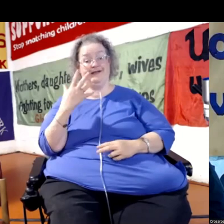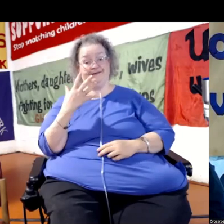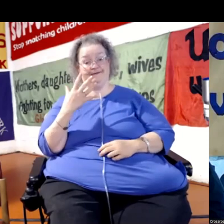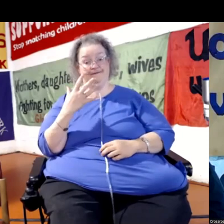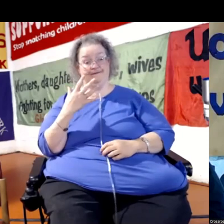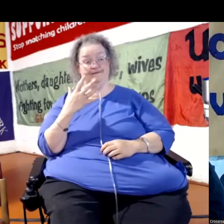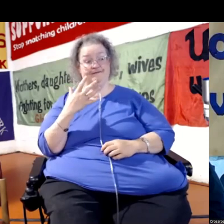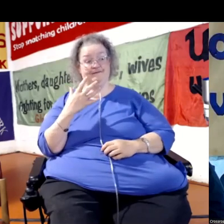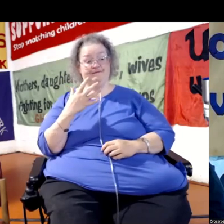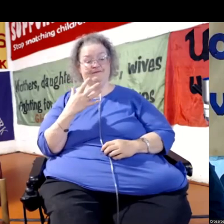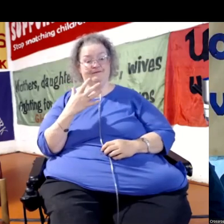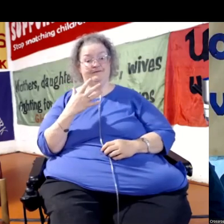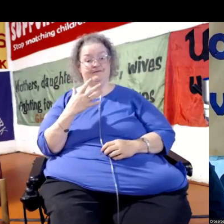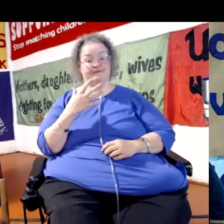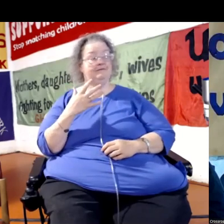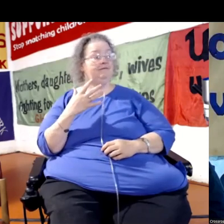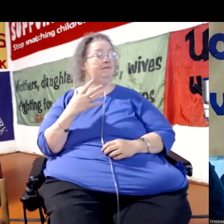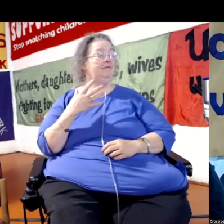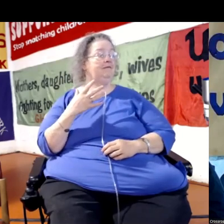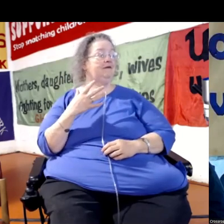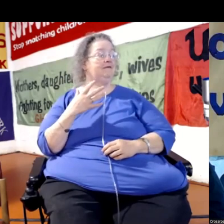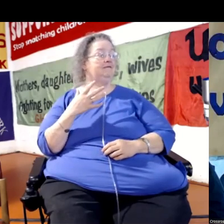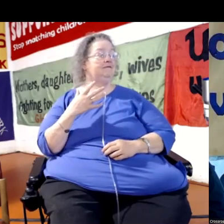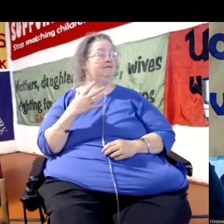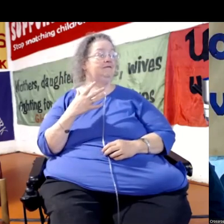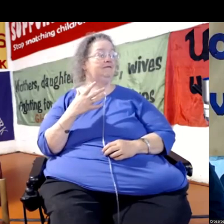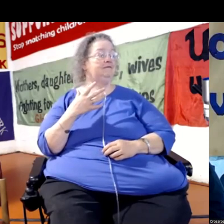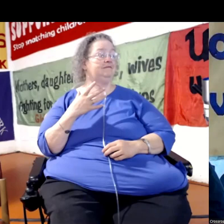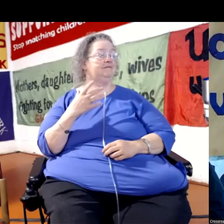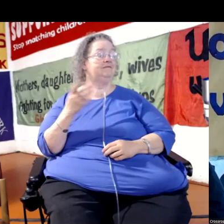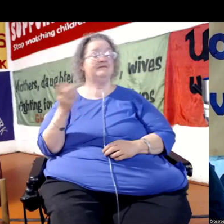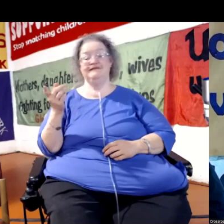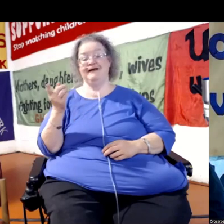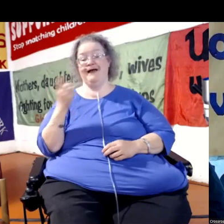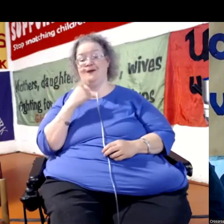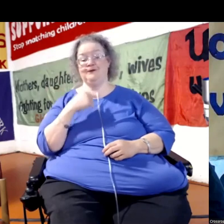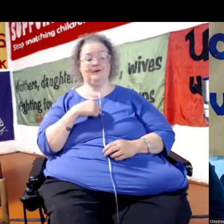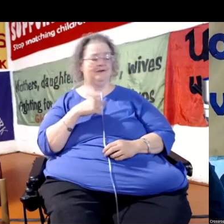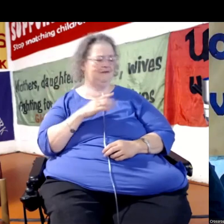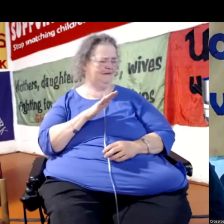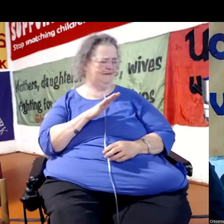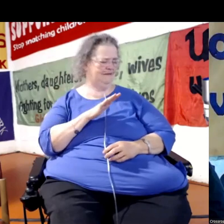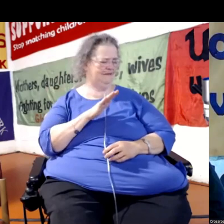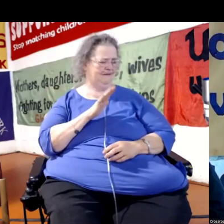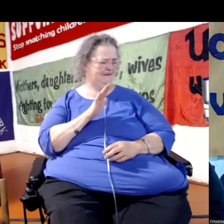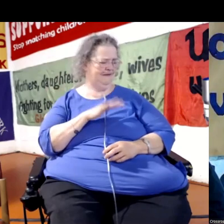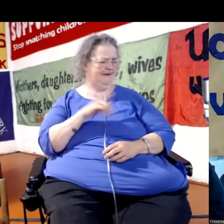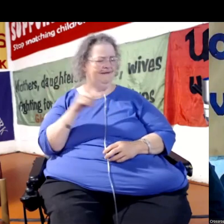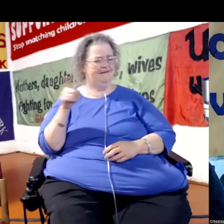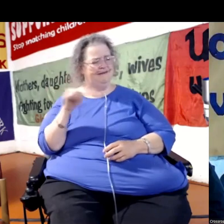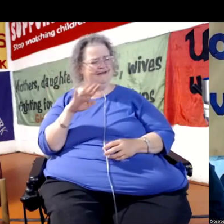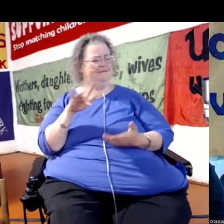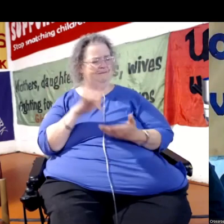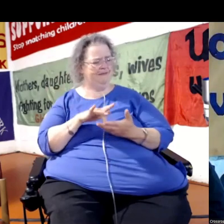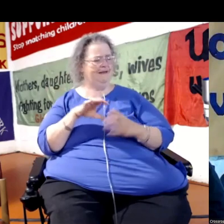And they just basically said to us, look, That's them middle class white women don't